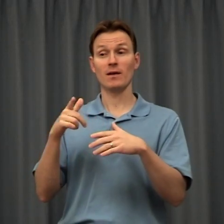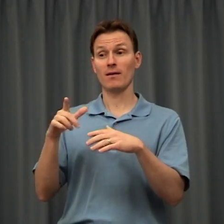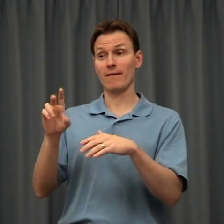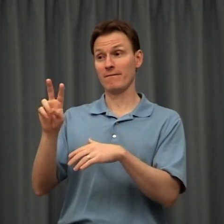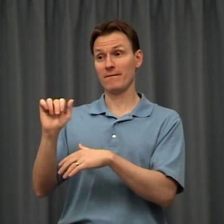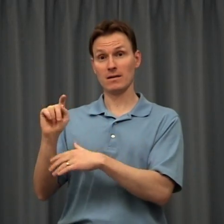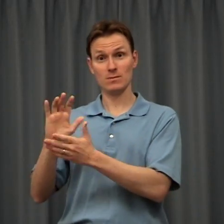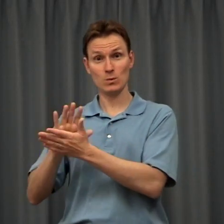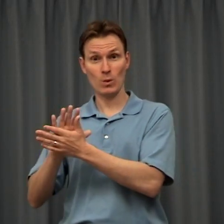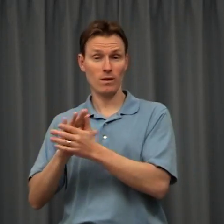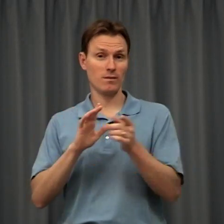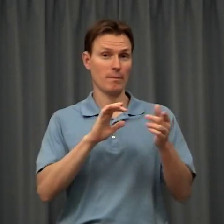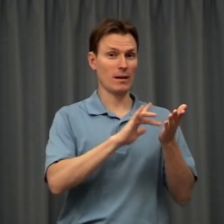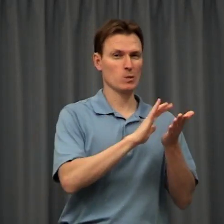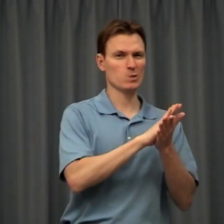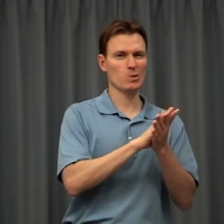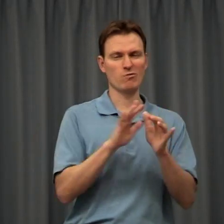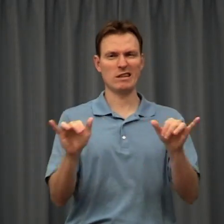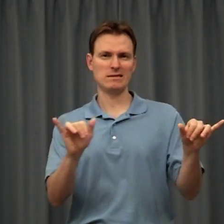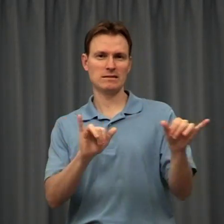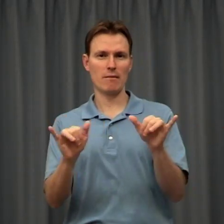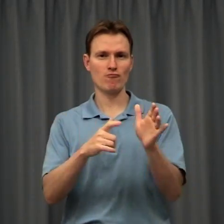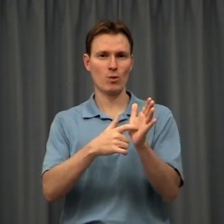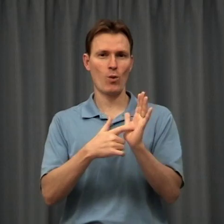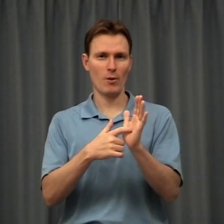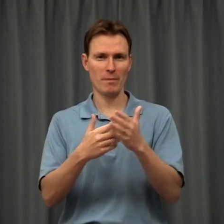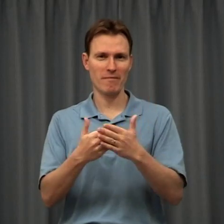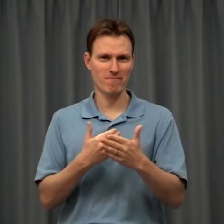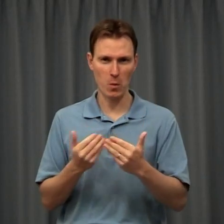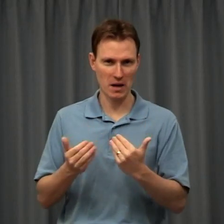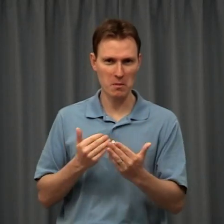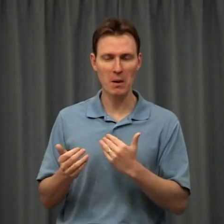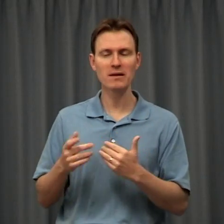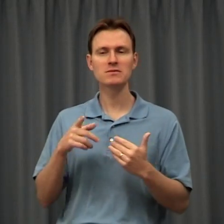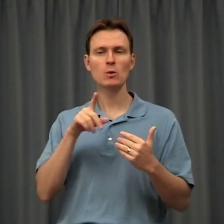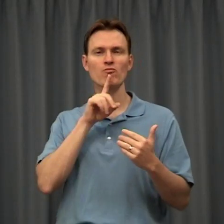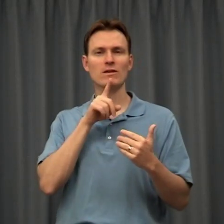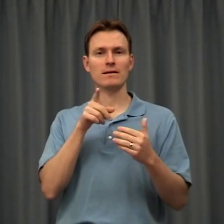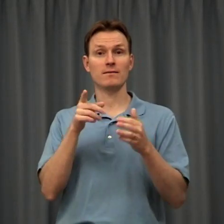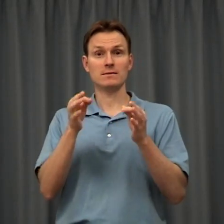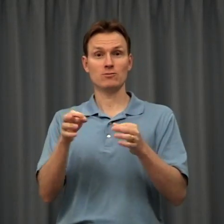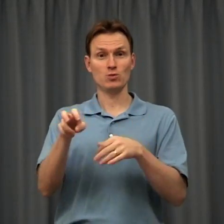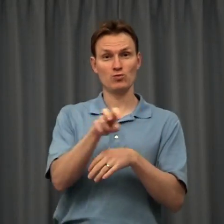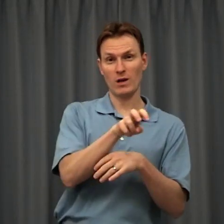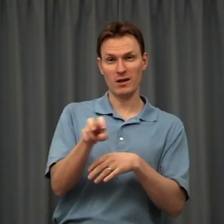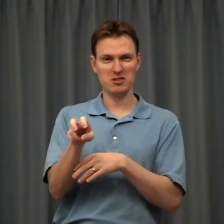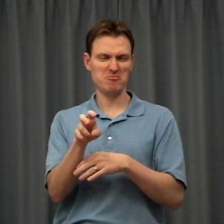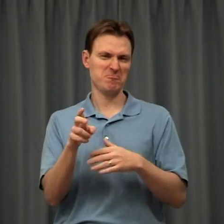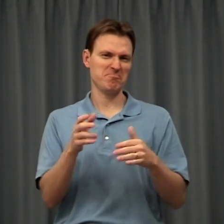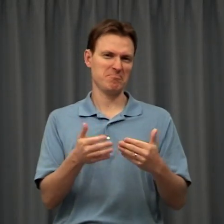for both veterinary school and medical school. So when I decided to transfer, it was pretty easy to